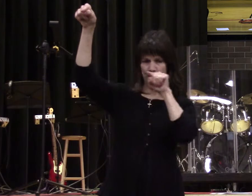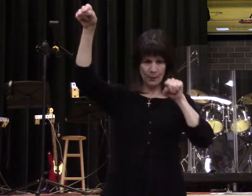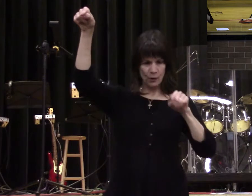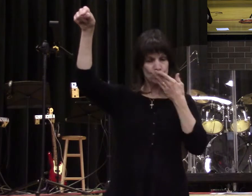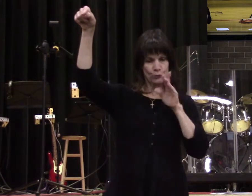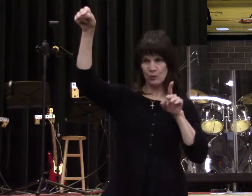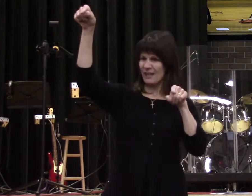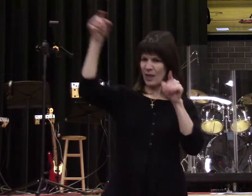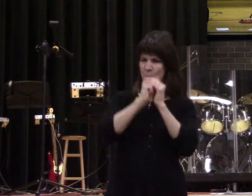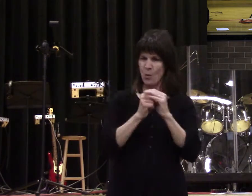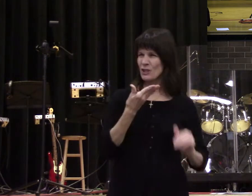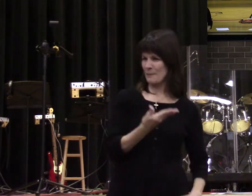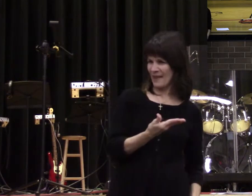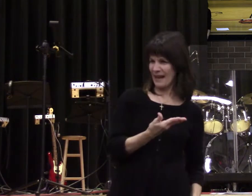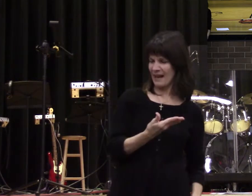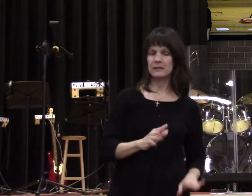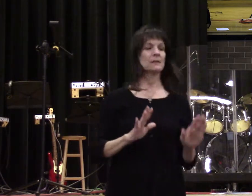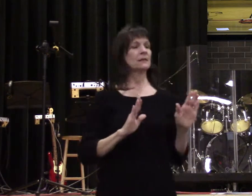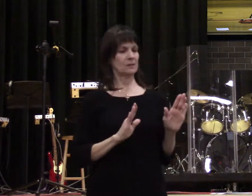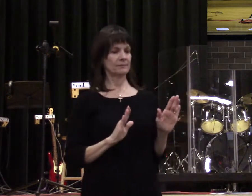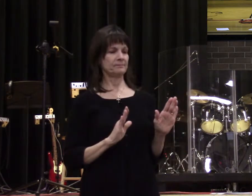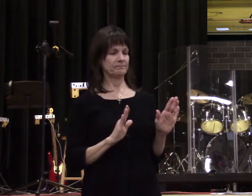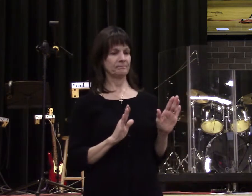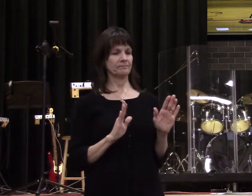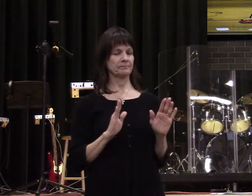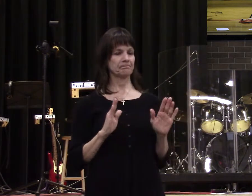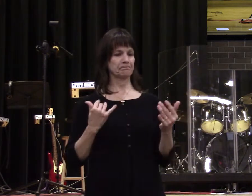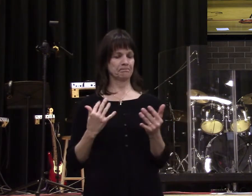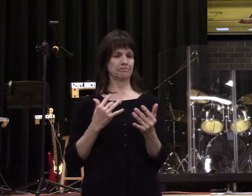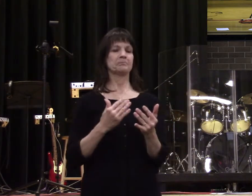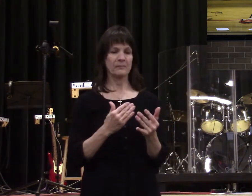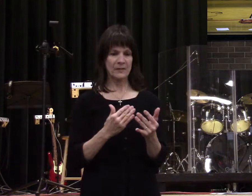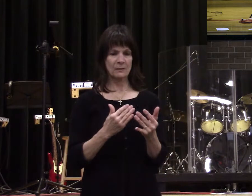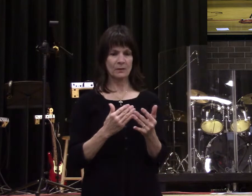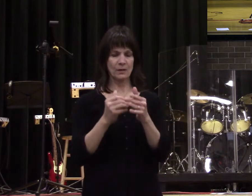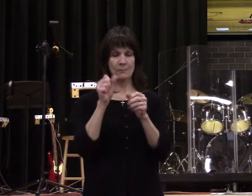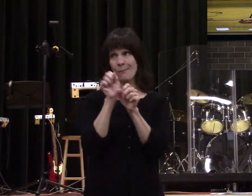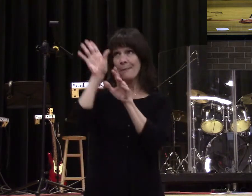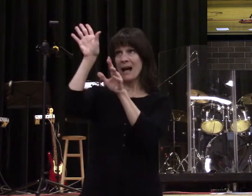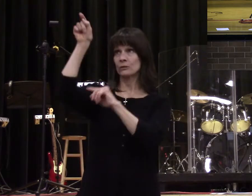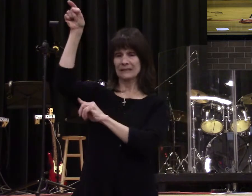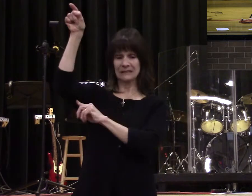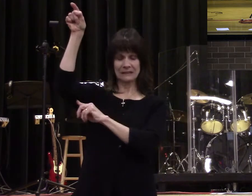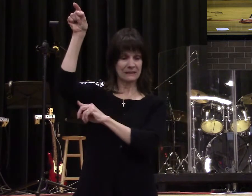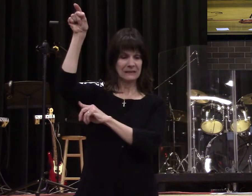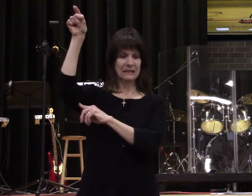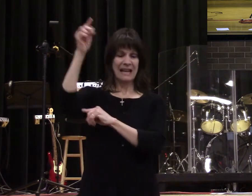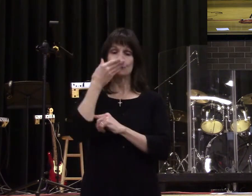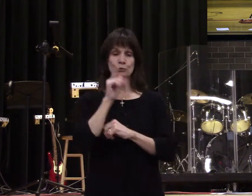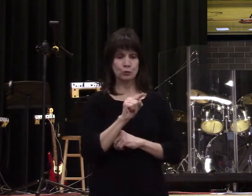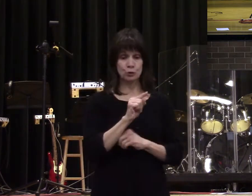neither in this mountain nor in Jerusalem will you worship the Father. Everybody say, it's not about a place.